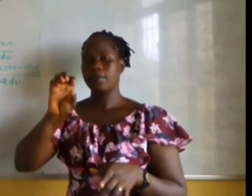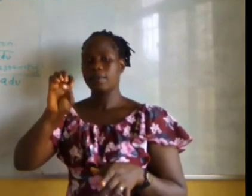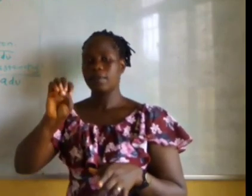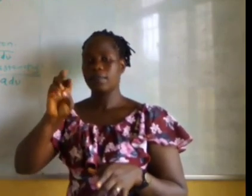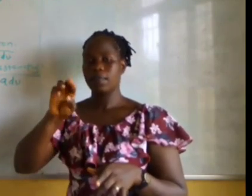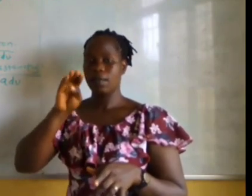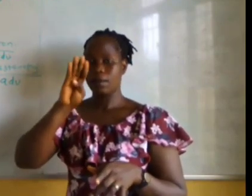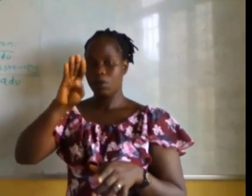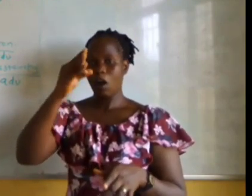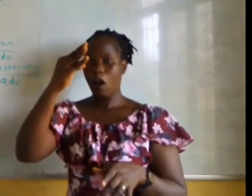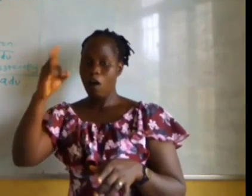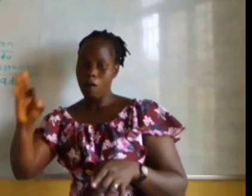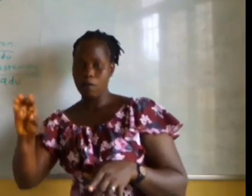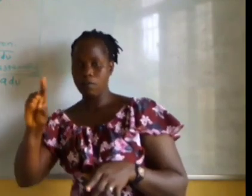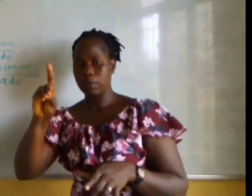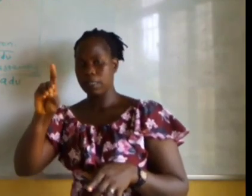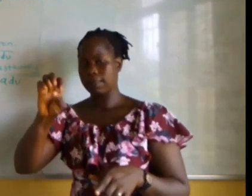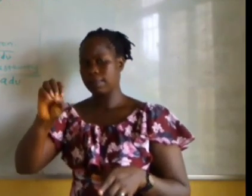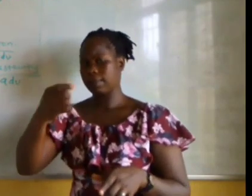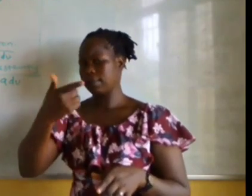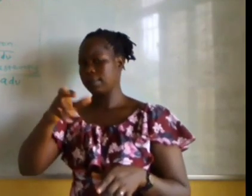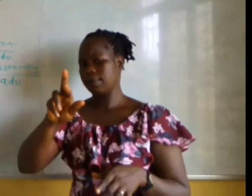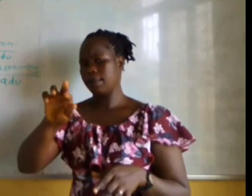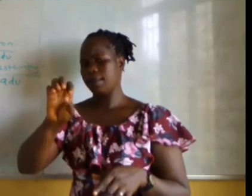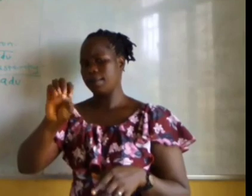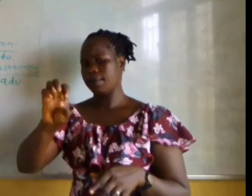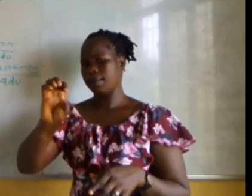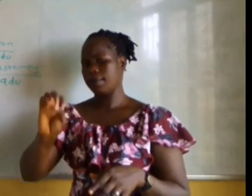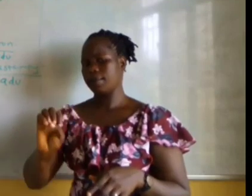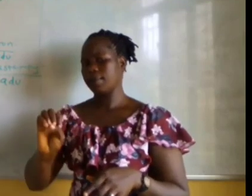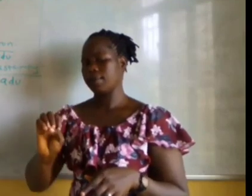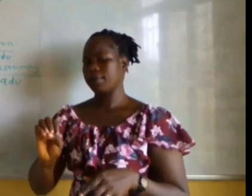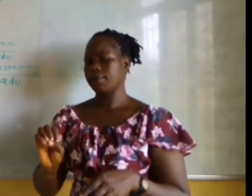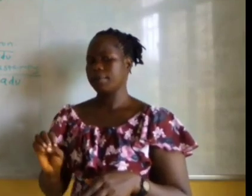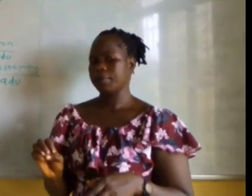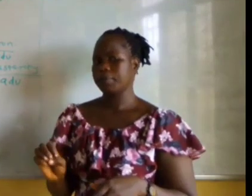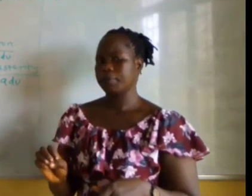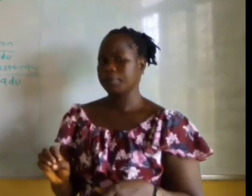Adverb of degree.